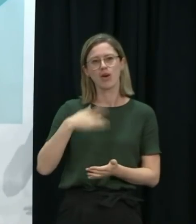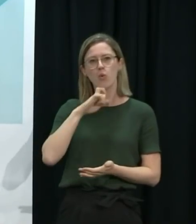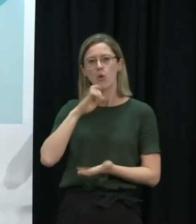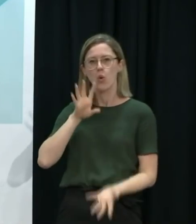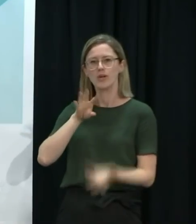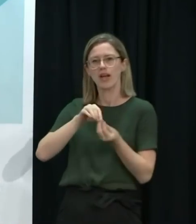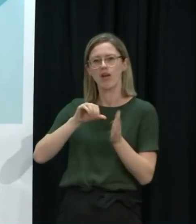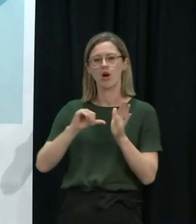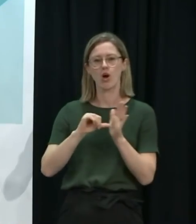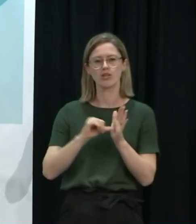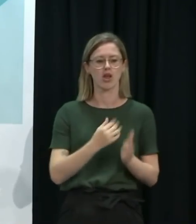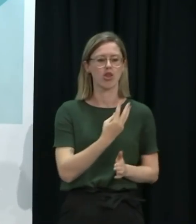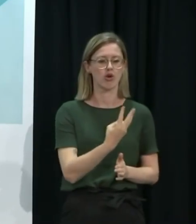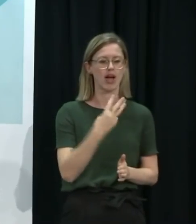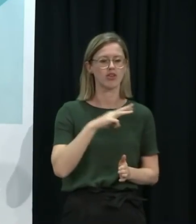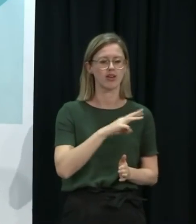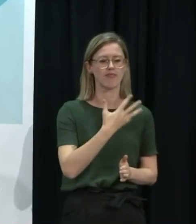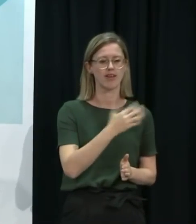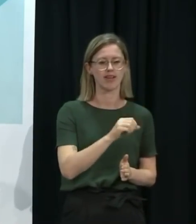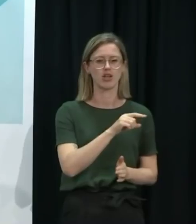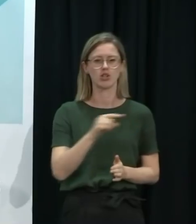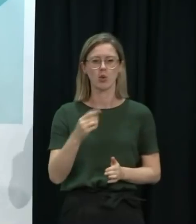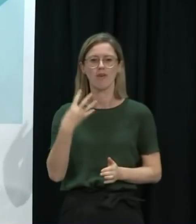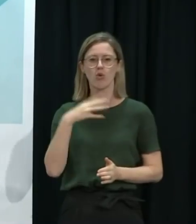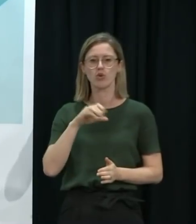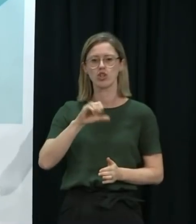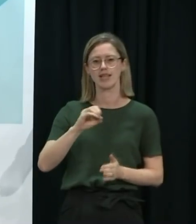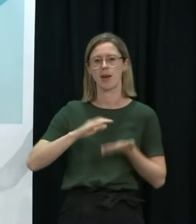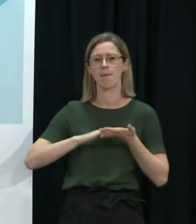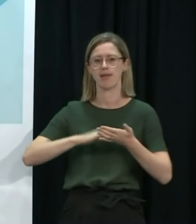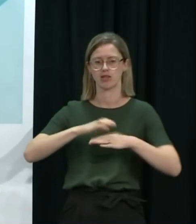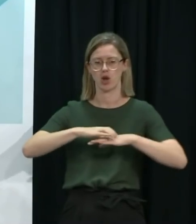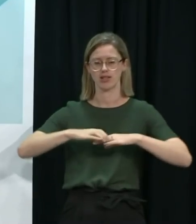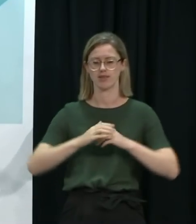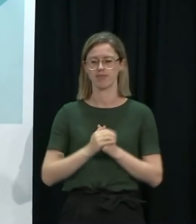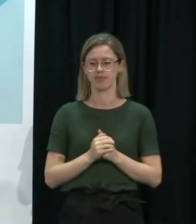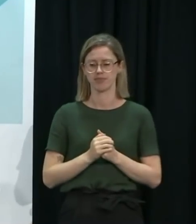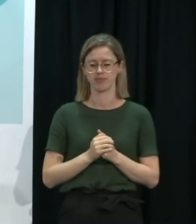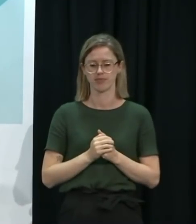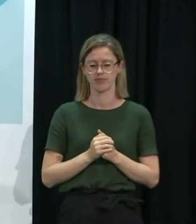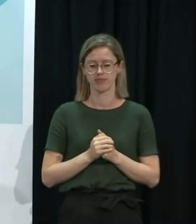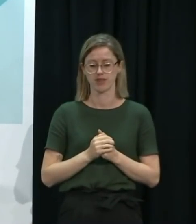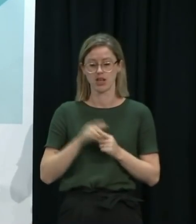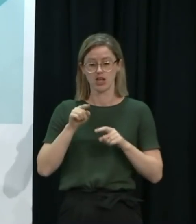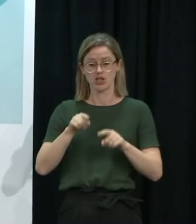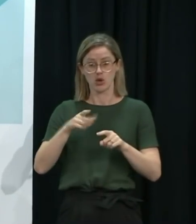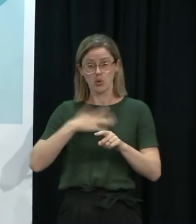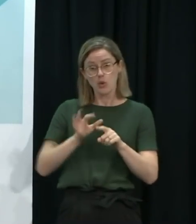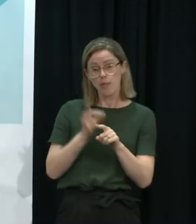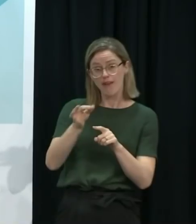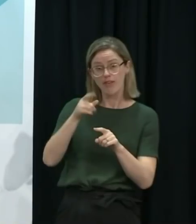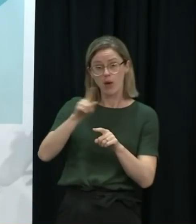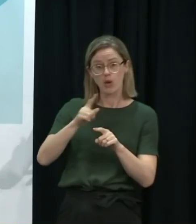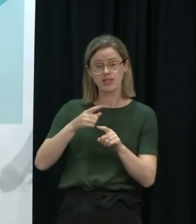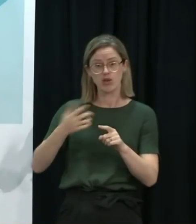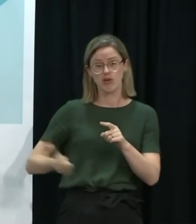have a total cost between $350 and $490 million. The affected revenue period for the transition payment will be